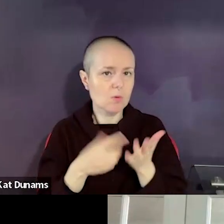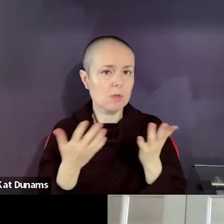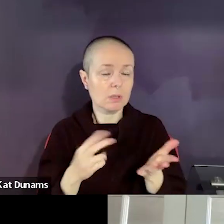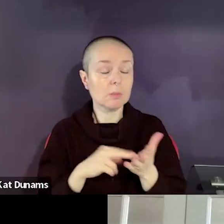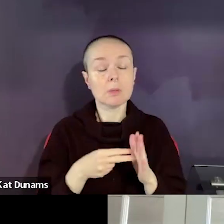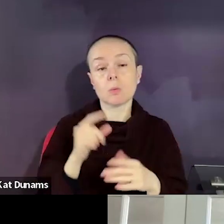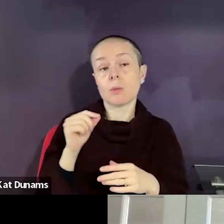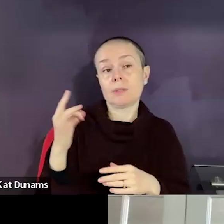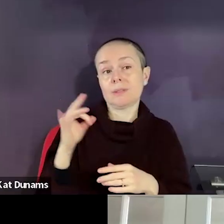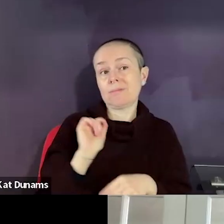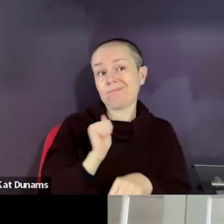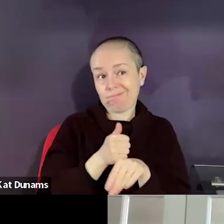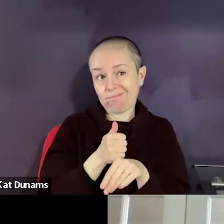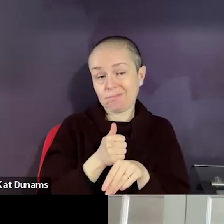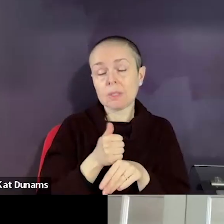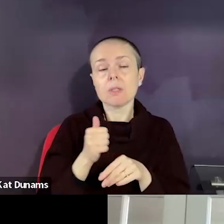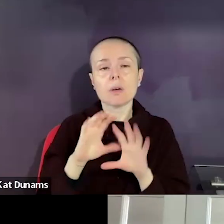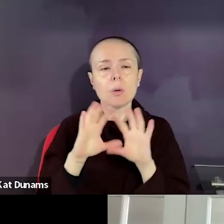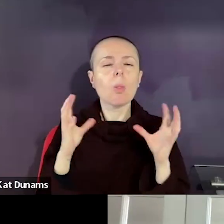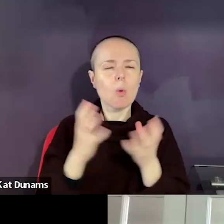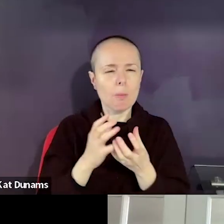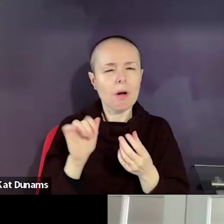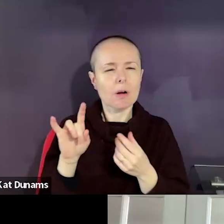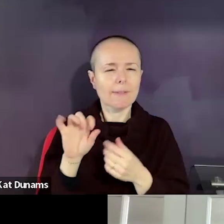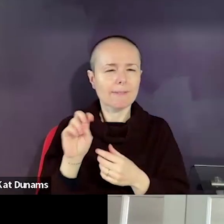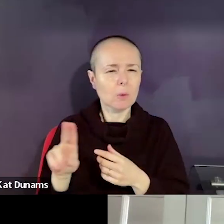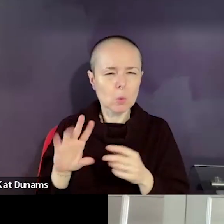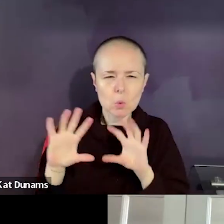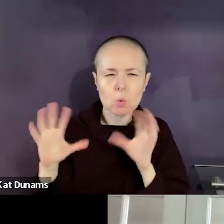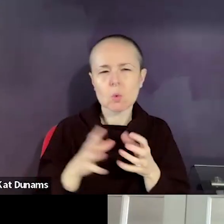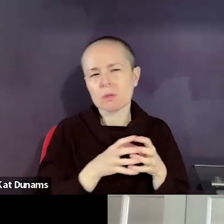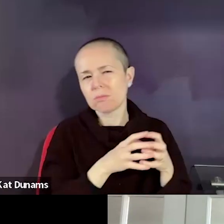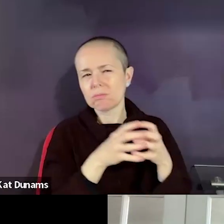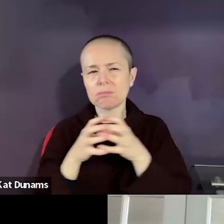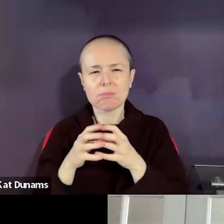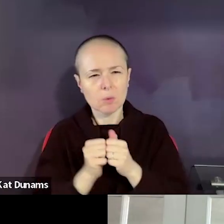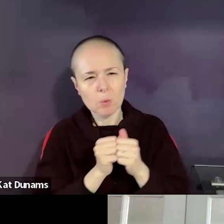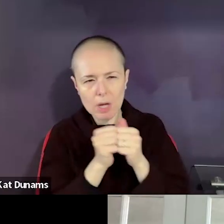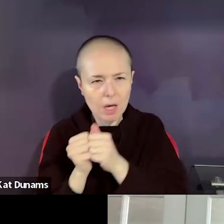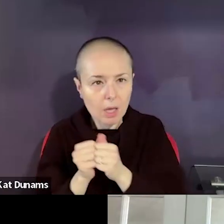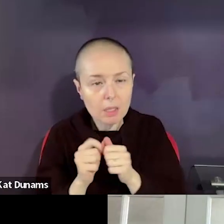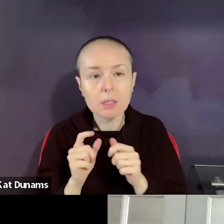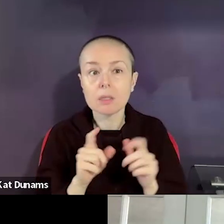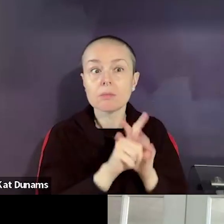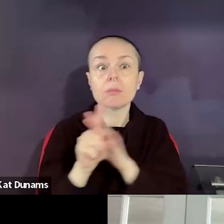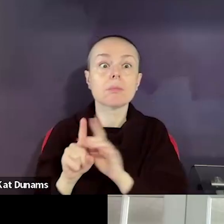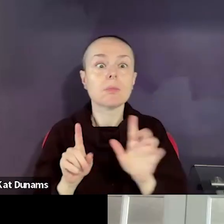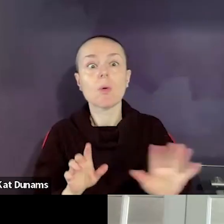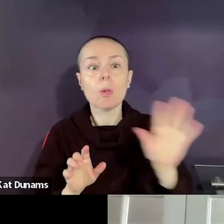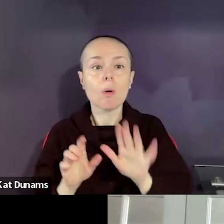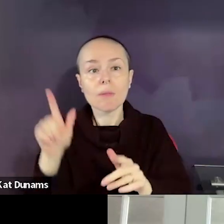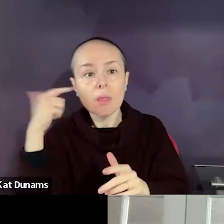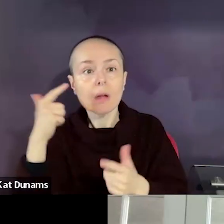2018, we've had a global Artavu movement. We've had Artavu movements crop up in London,